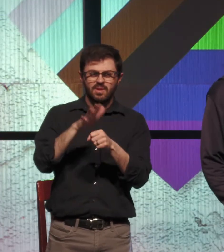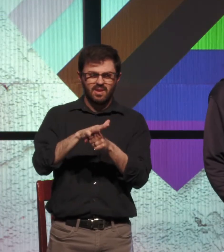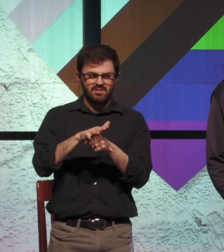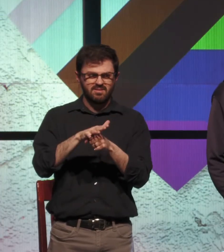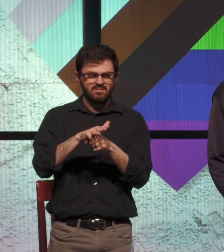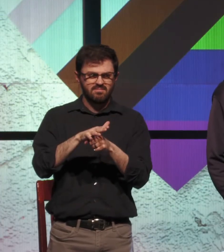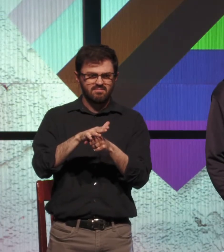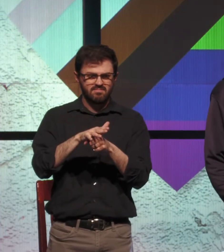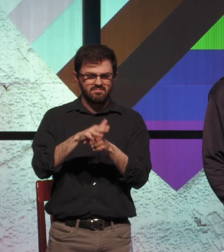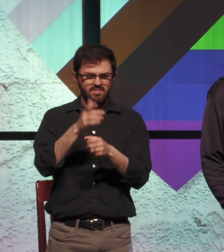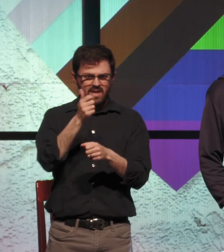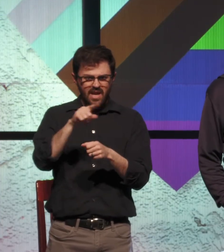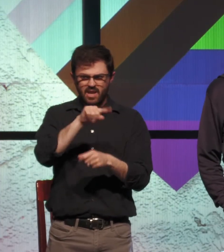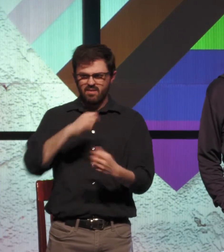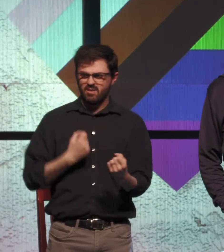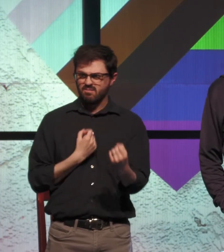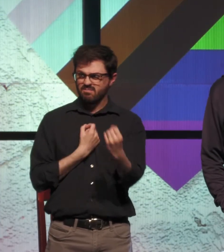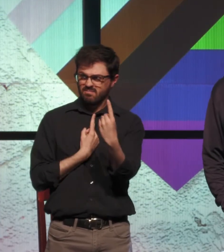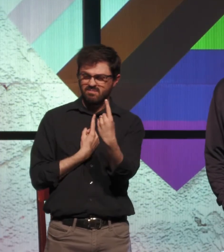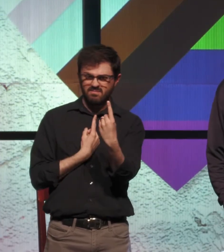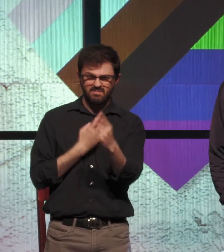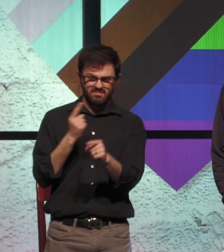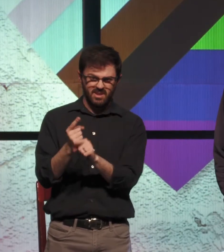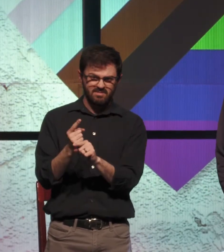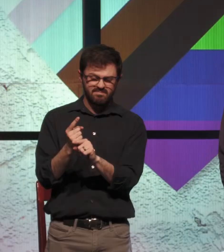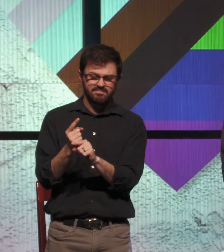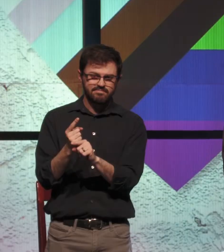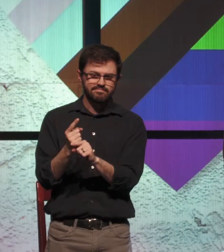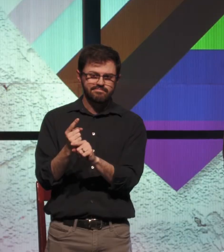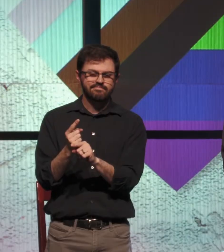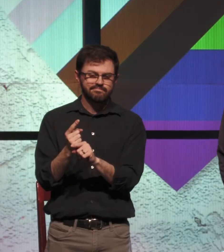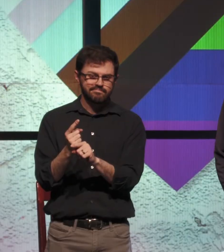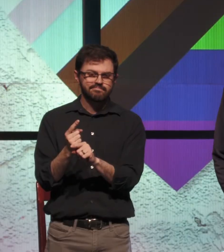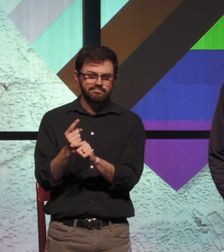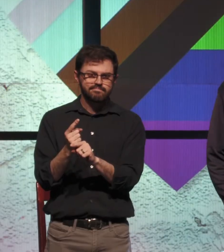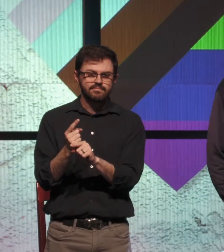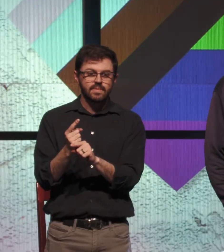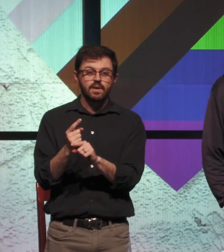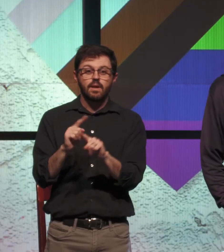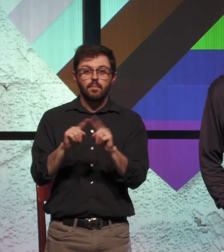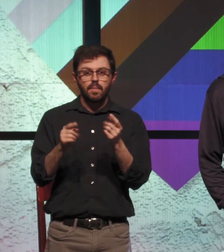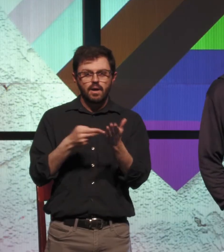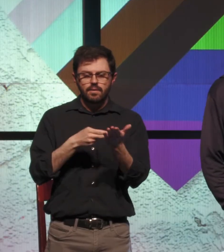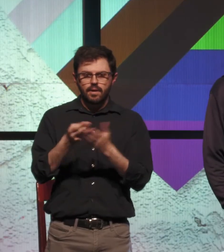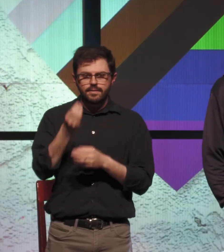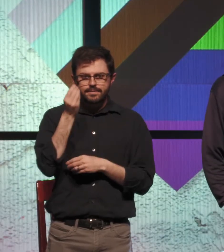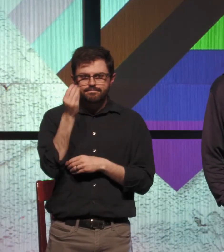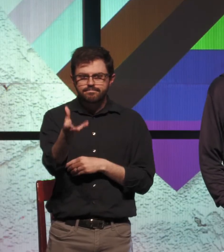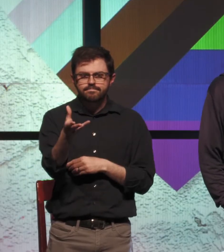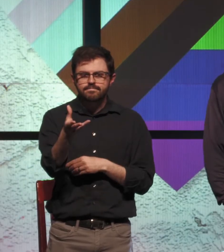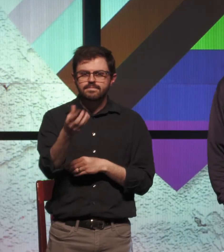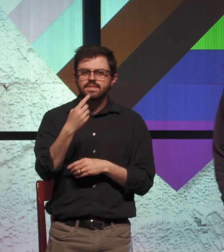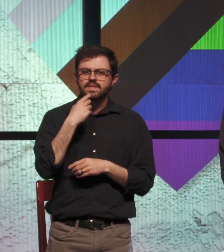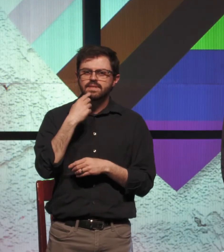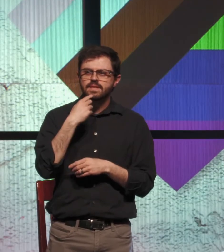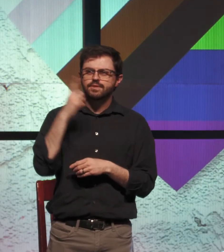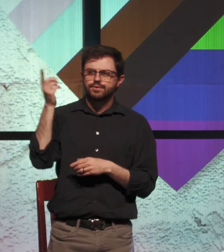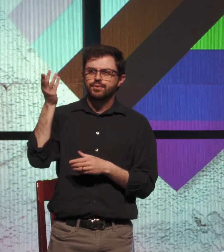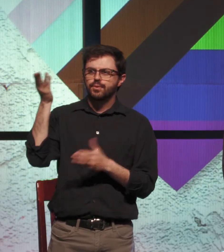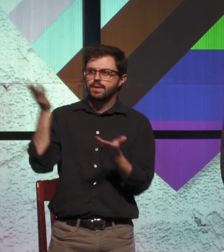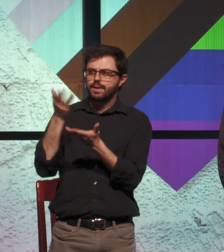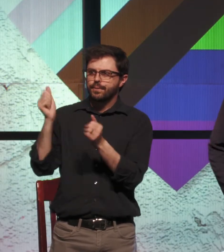Anybody ever felt that way? Yeah. But here's the truth. You're here with me, the song says. God, you're here with